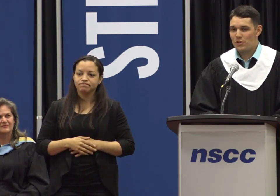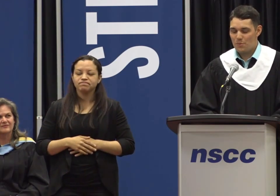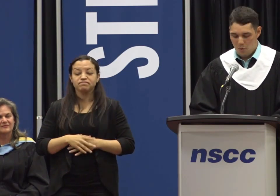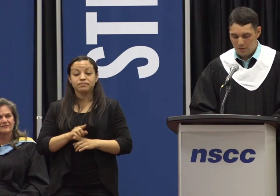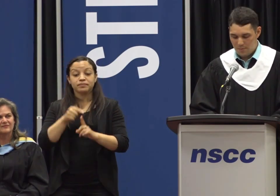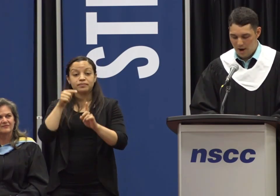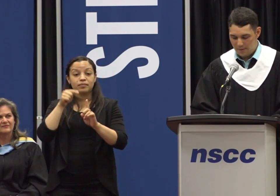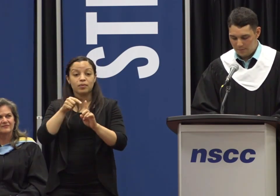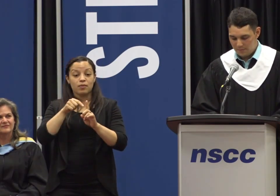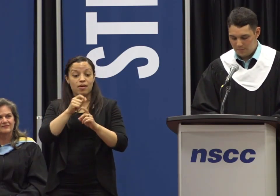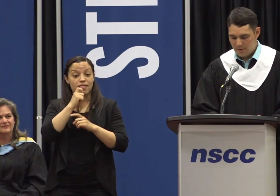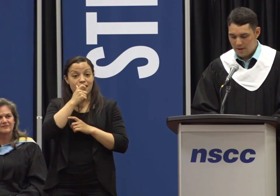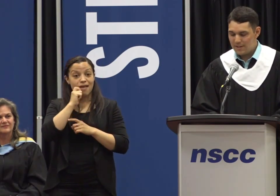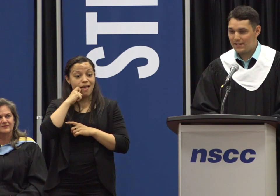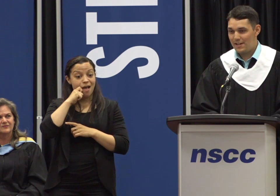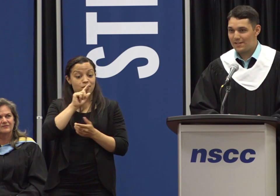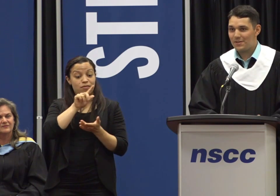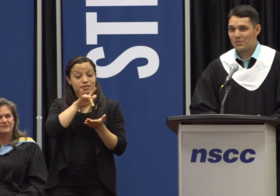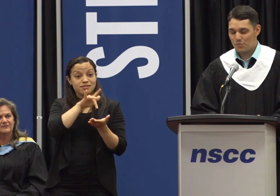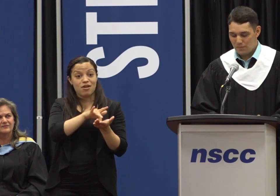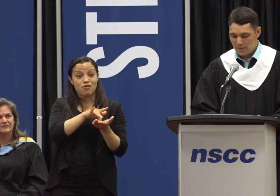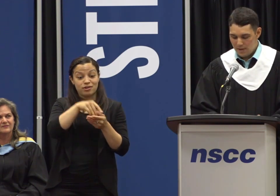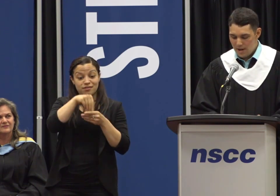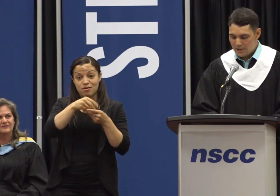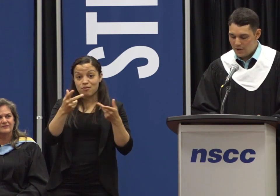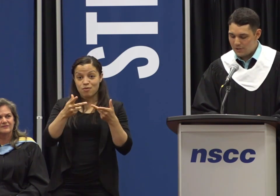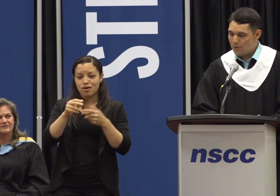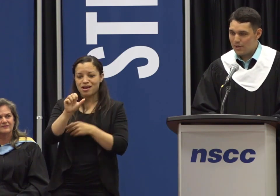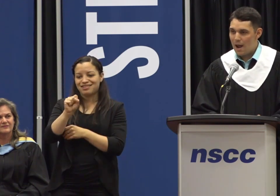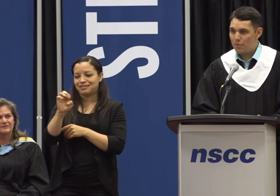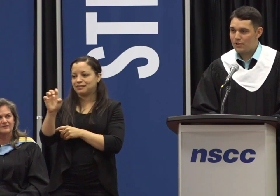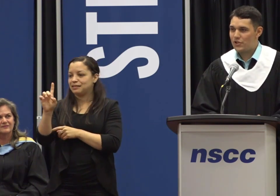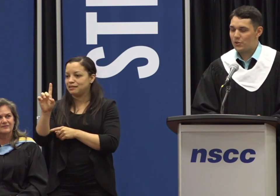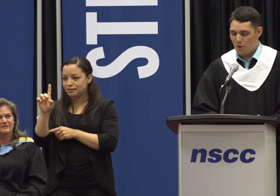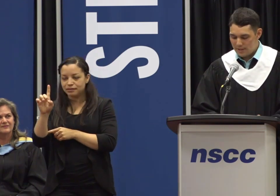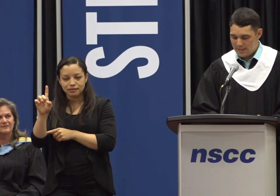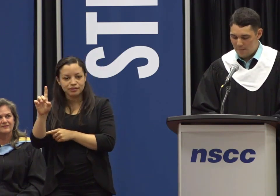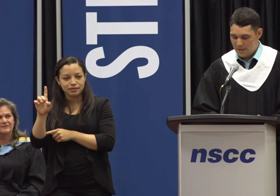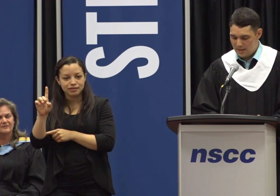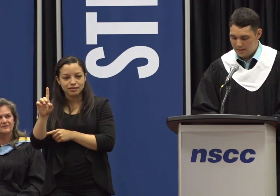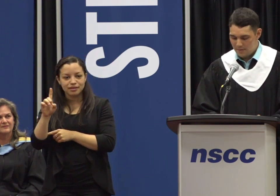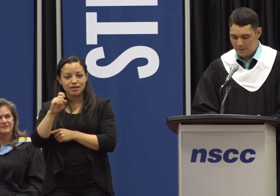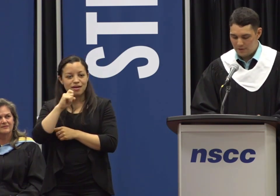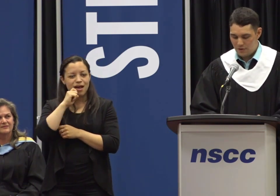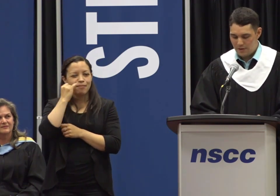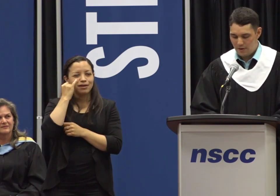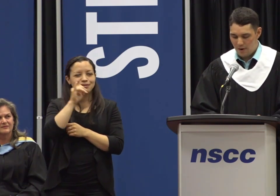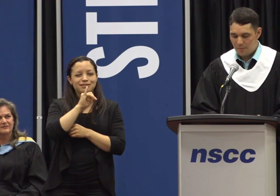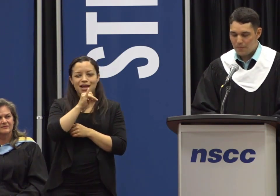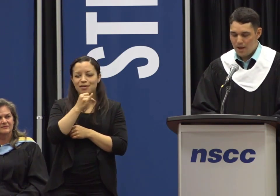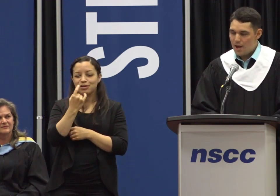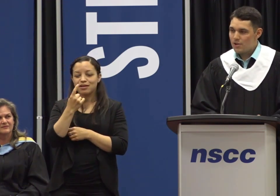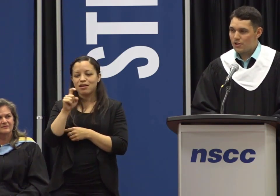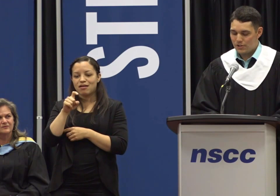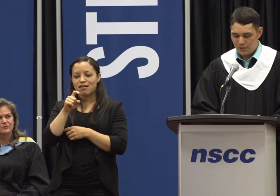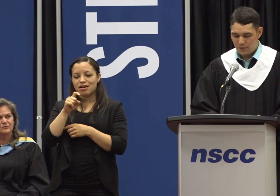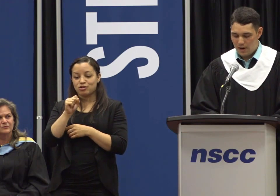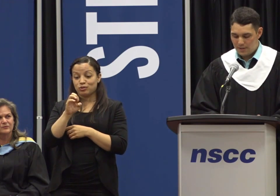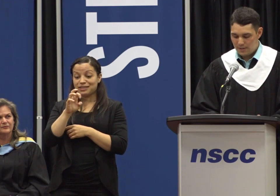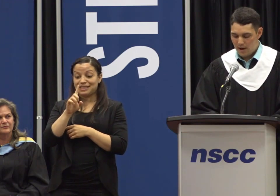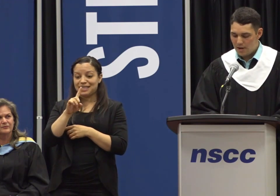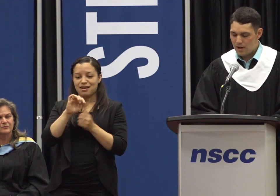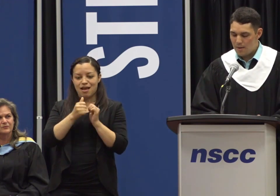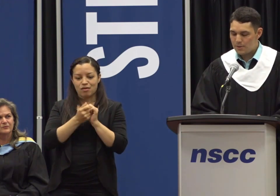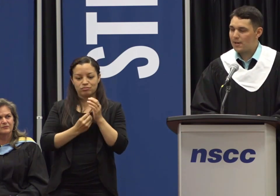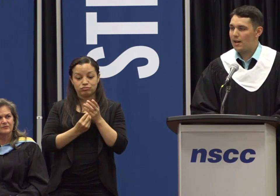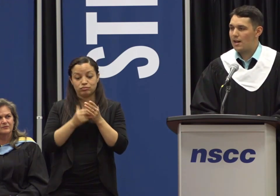holds the most important part, the seed. It turns out the apple is just one step needed for the tree to grow. Just as for